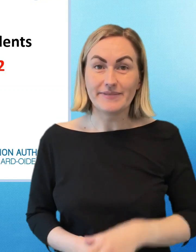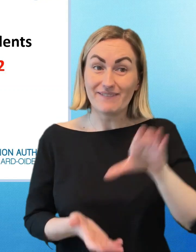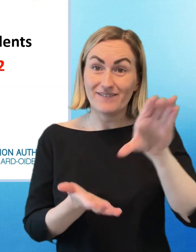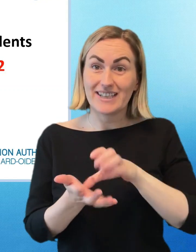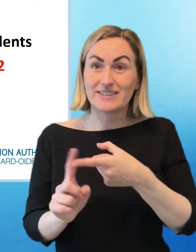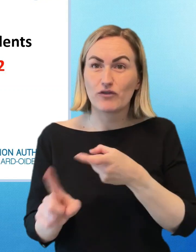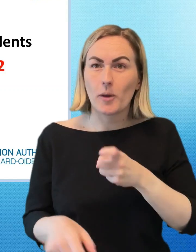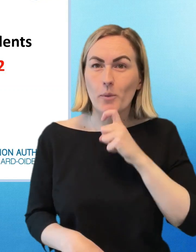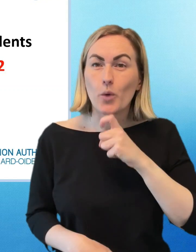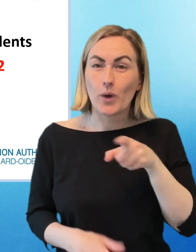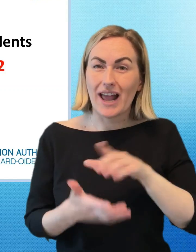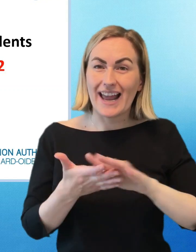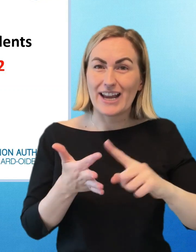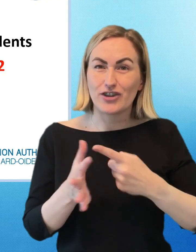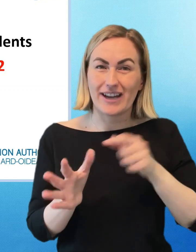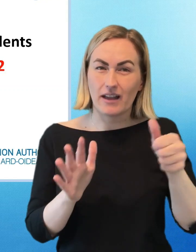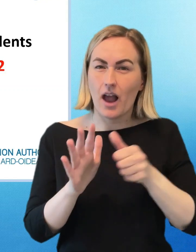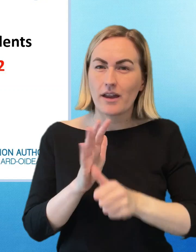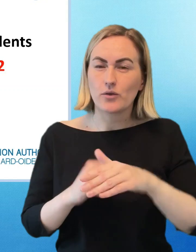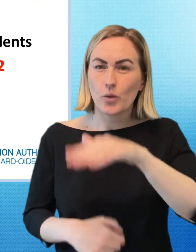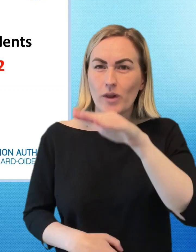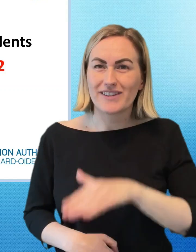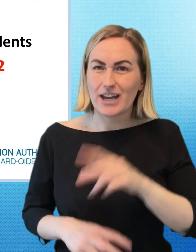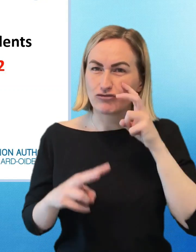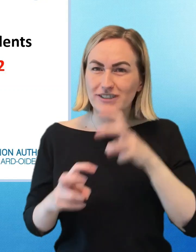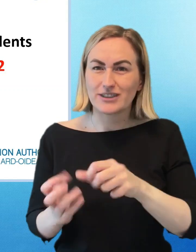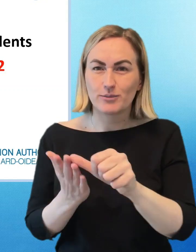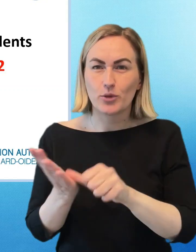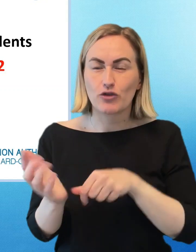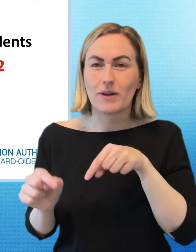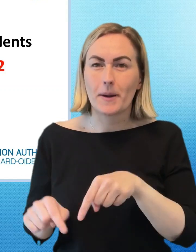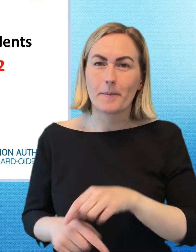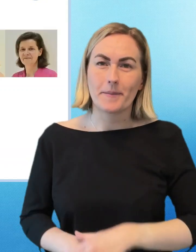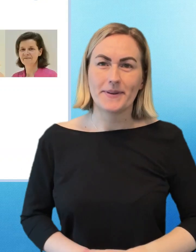project is funded by the HEA under the North-South Research Programme.